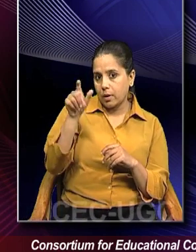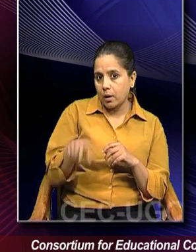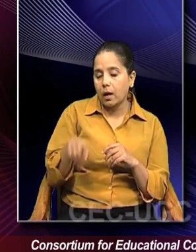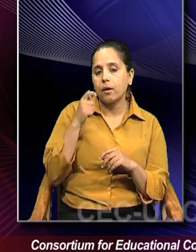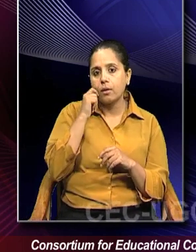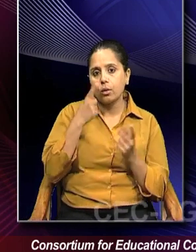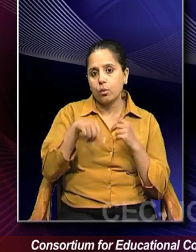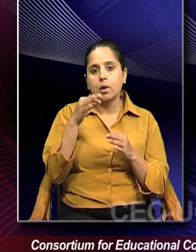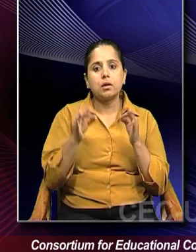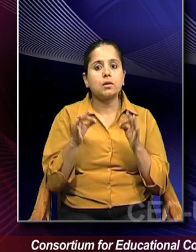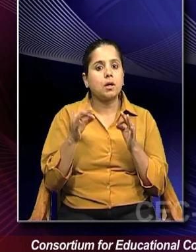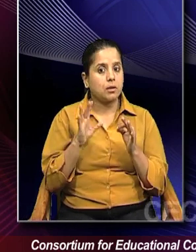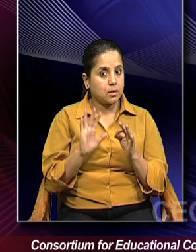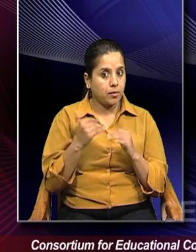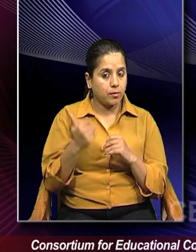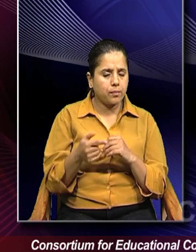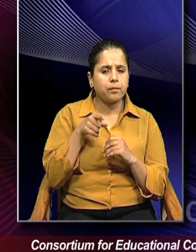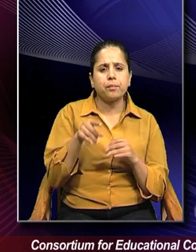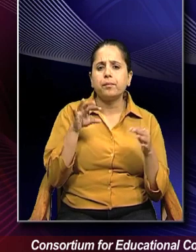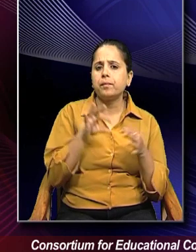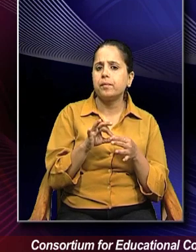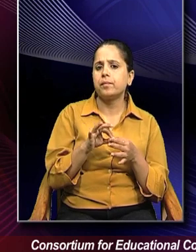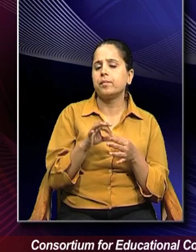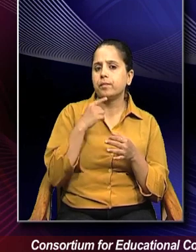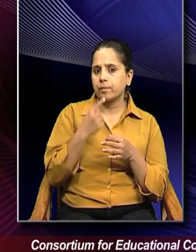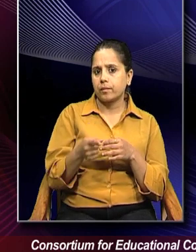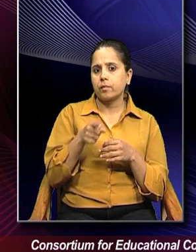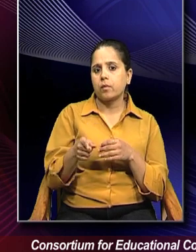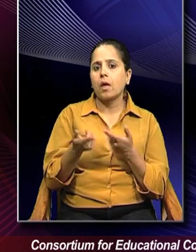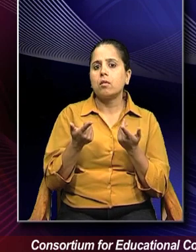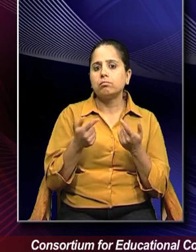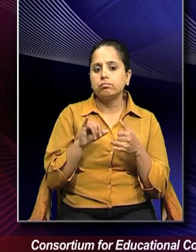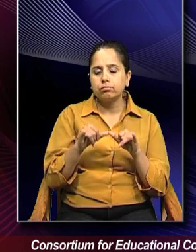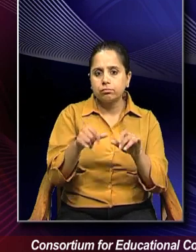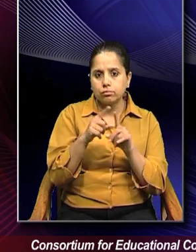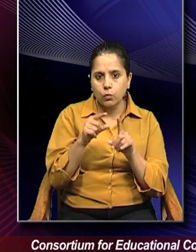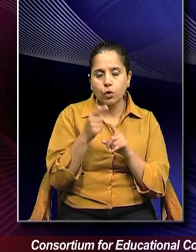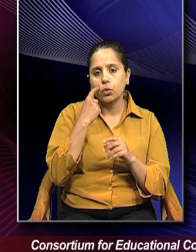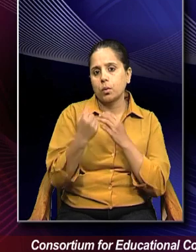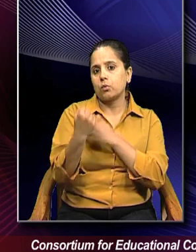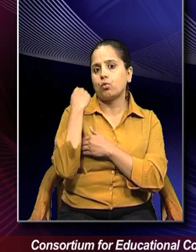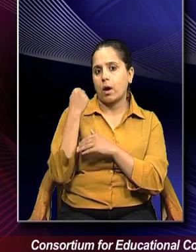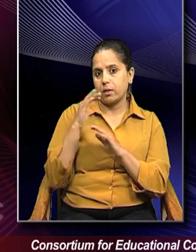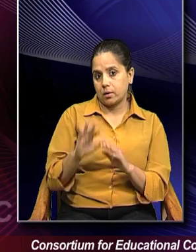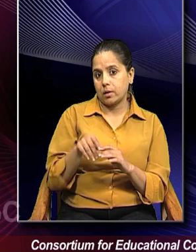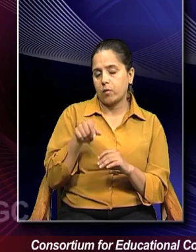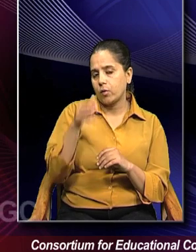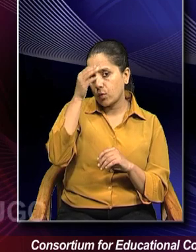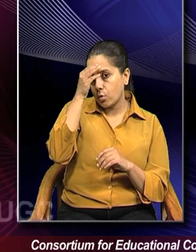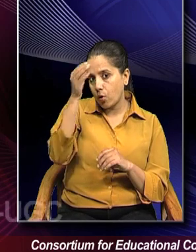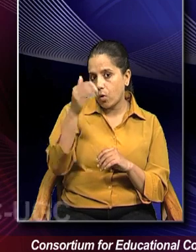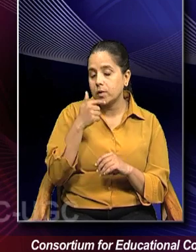human justice, which is basically maintenance of human rights. It is a